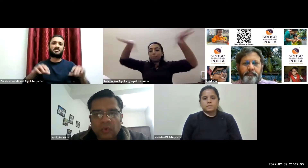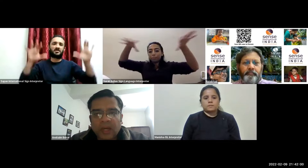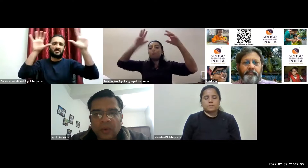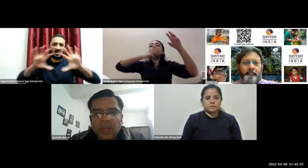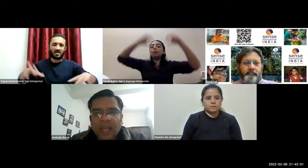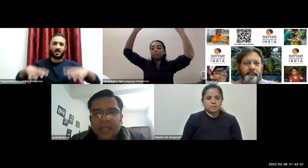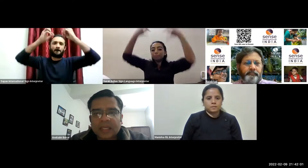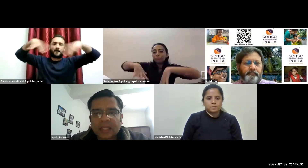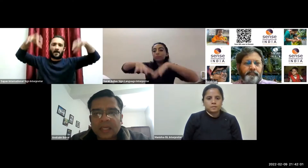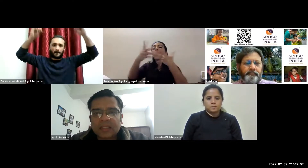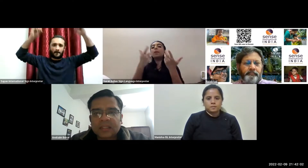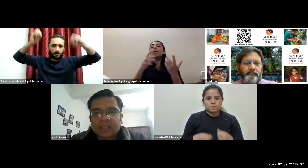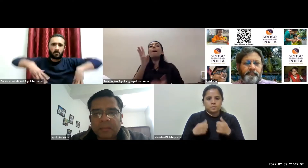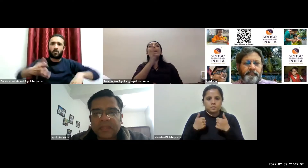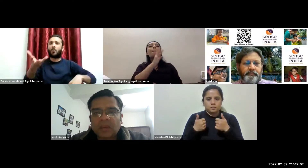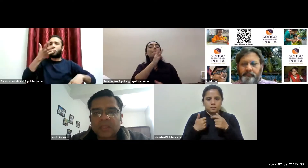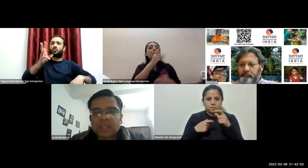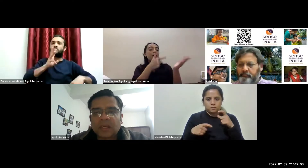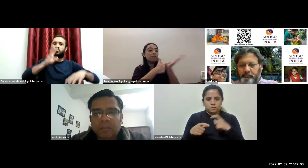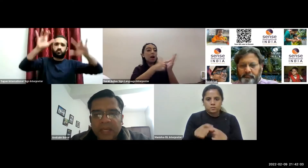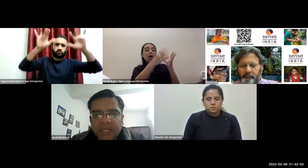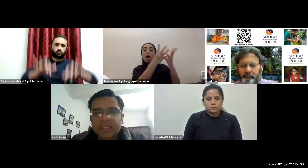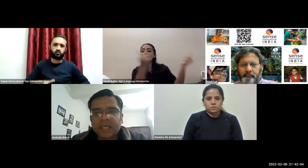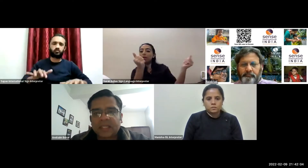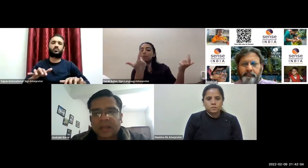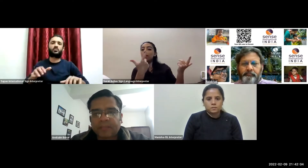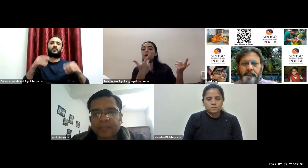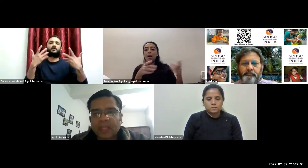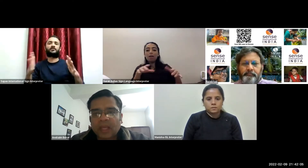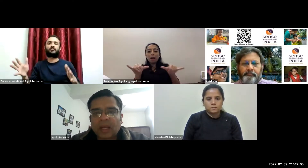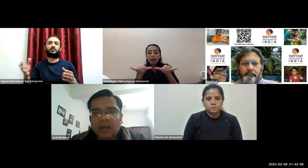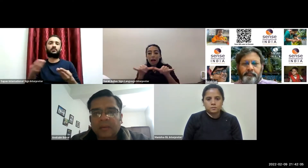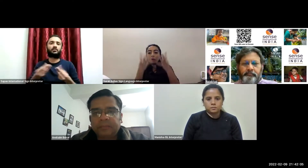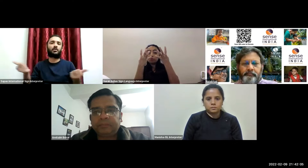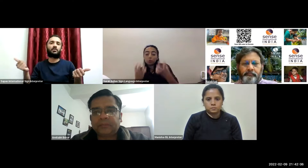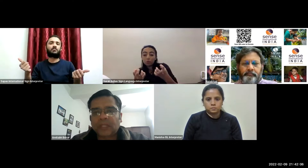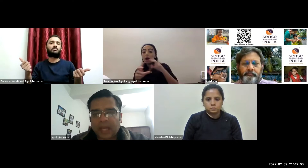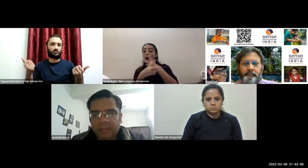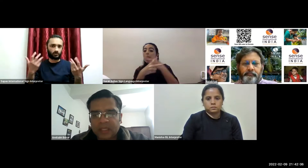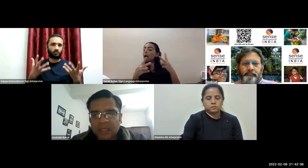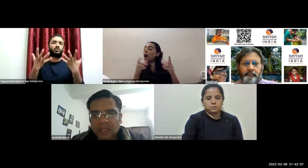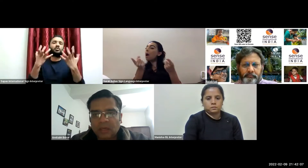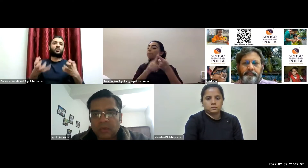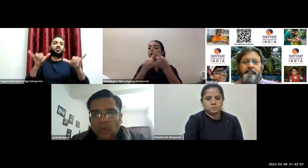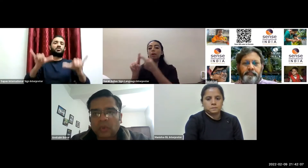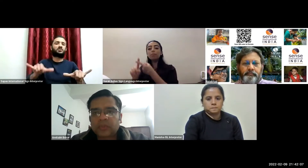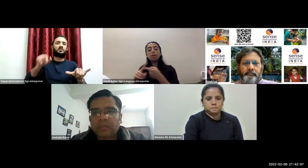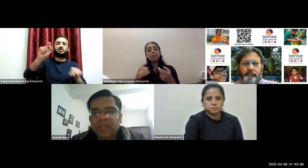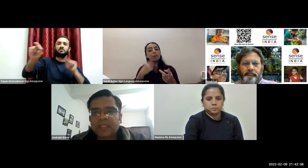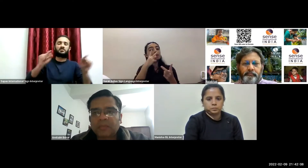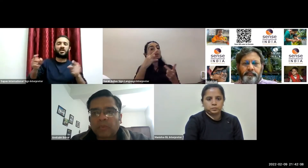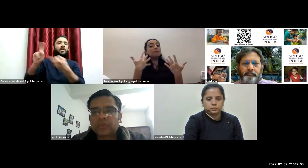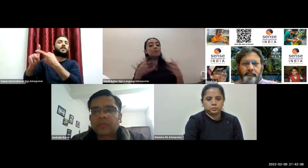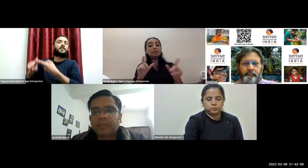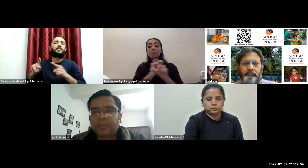desertification. So what we're looking at is something which is completely changing the climate, which